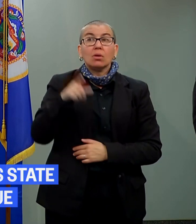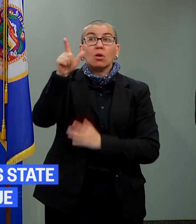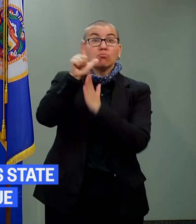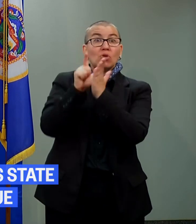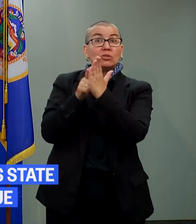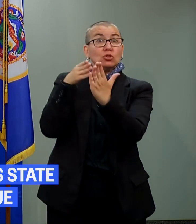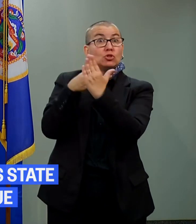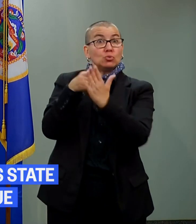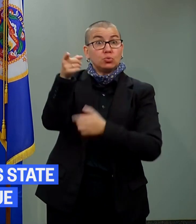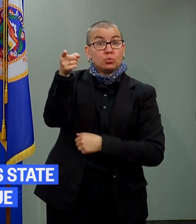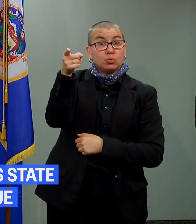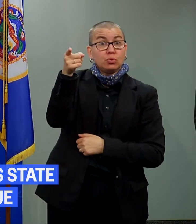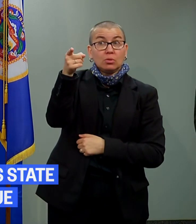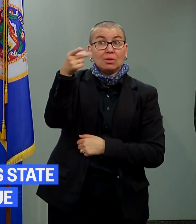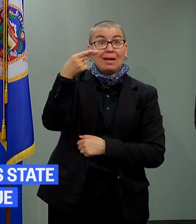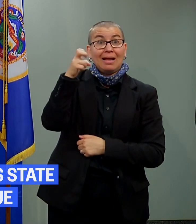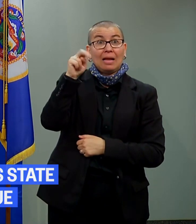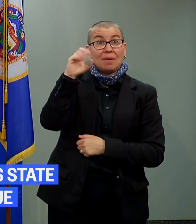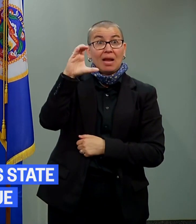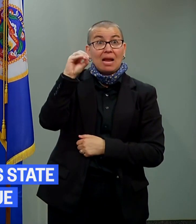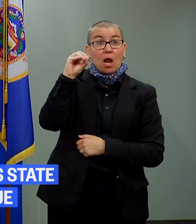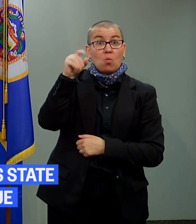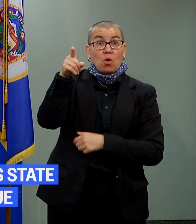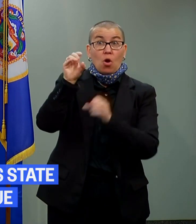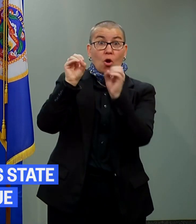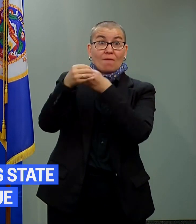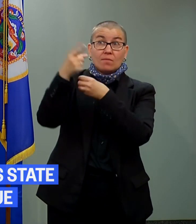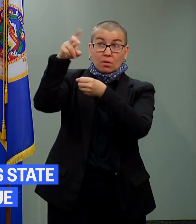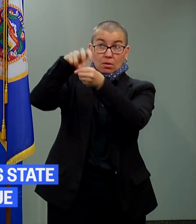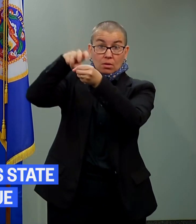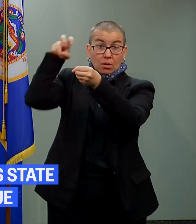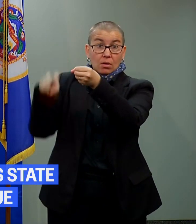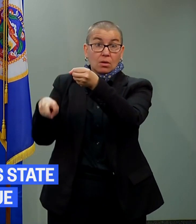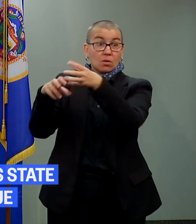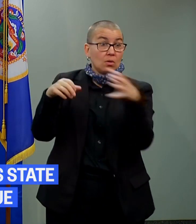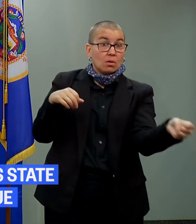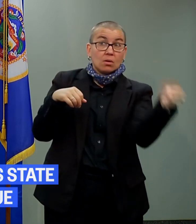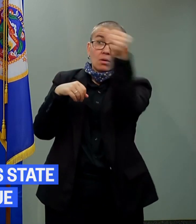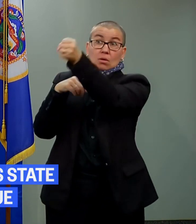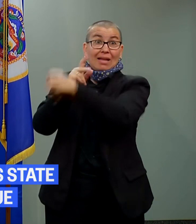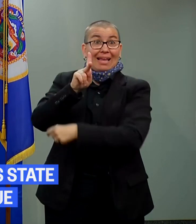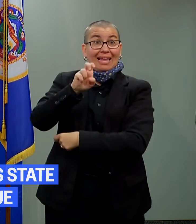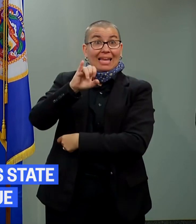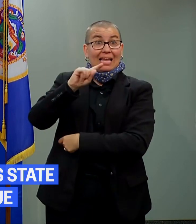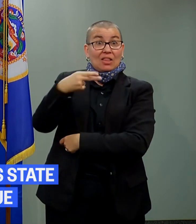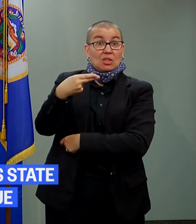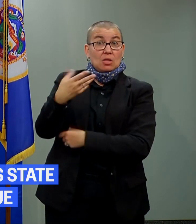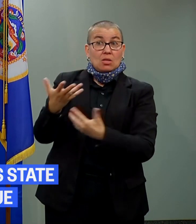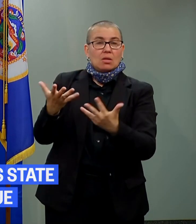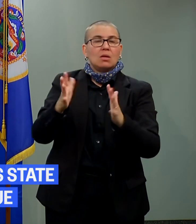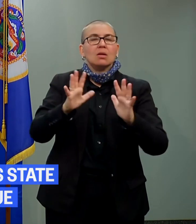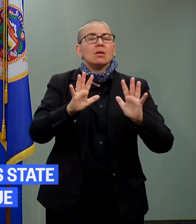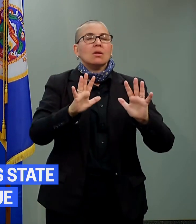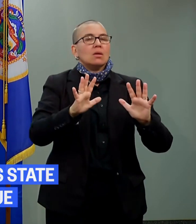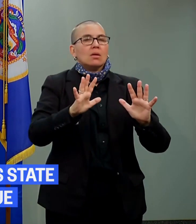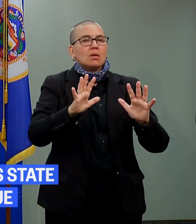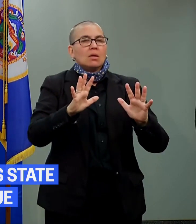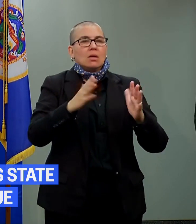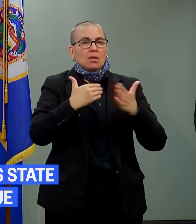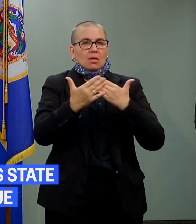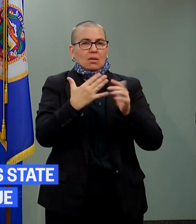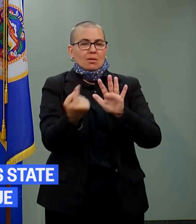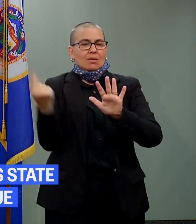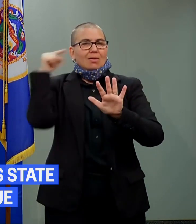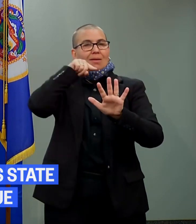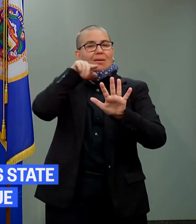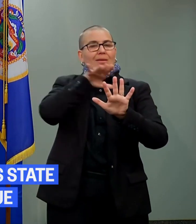there for a reason, but I also think when a community sees us hiding behind process and patience, that adds